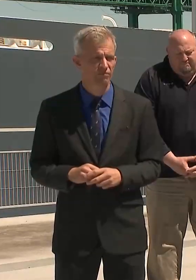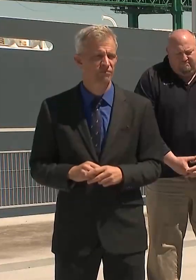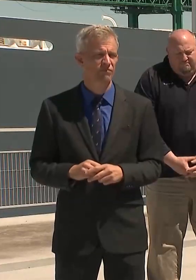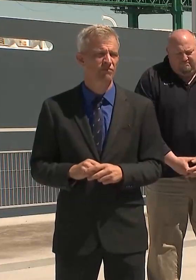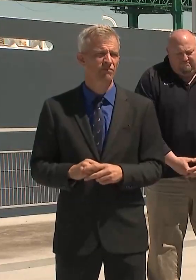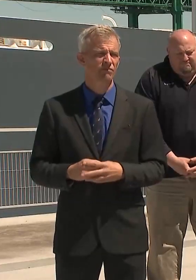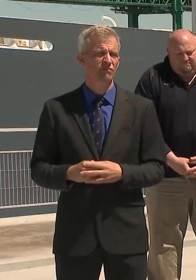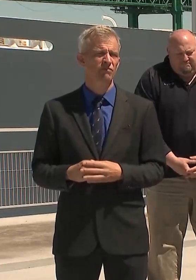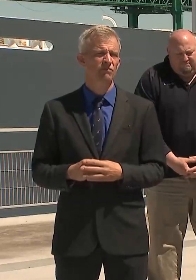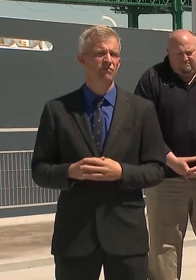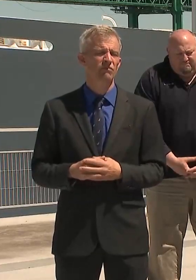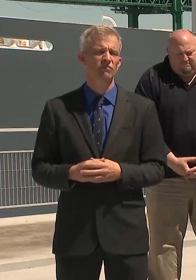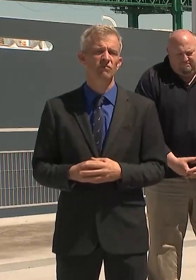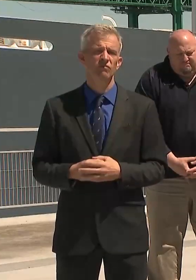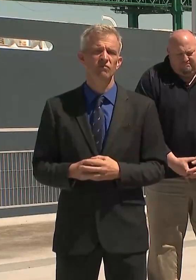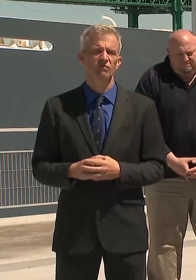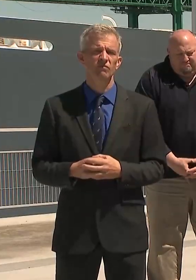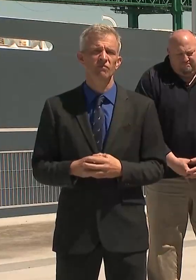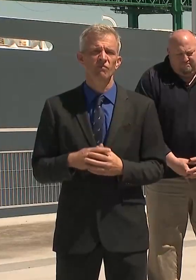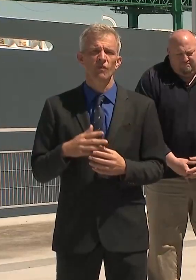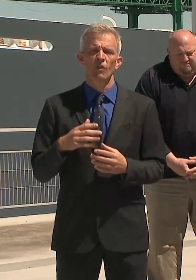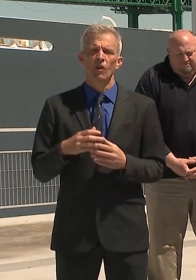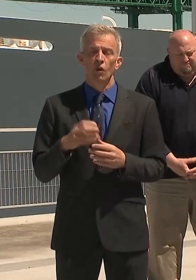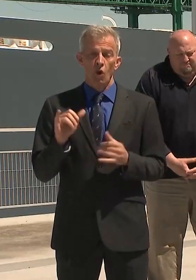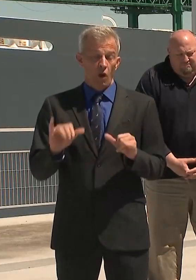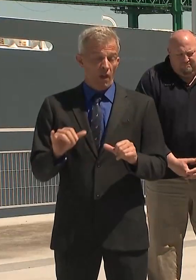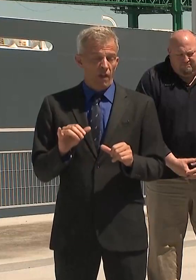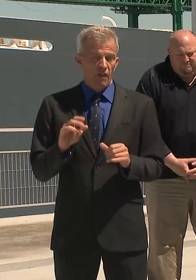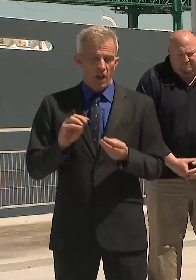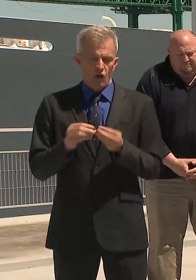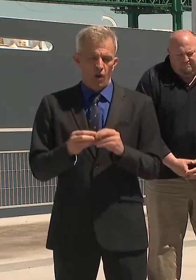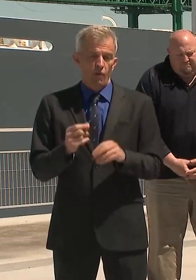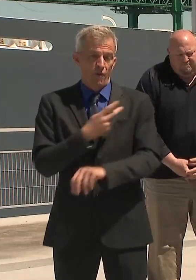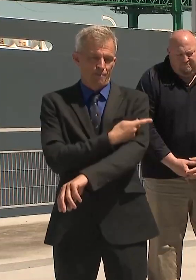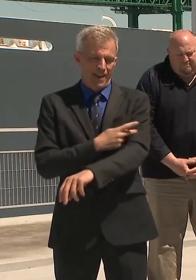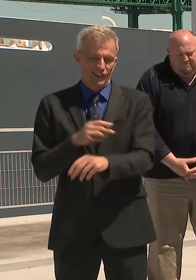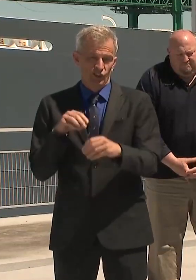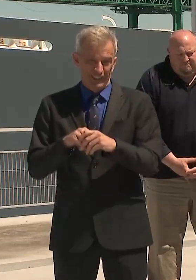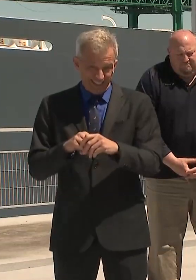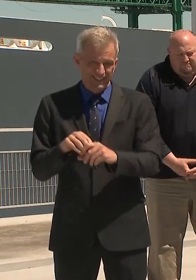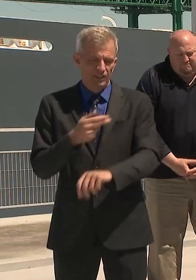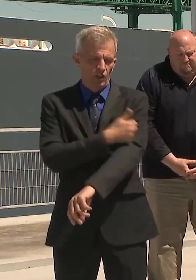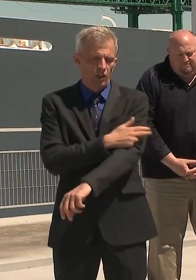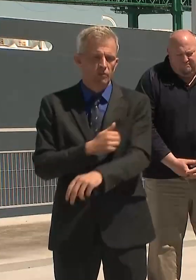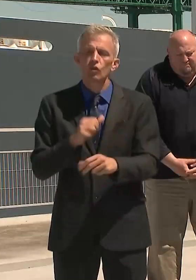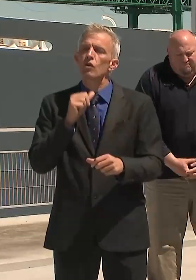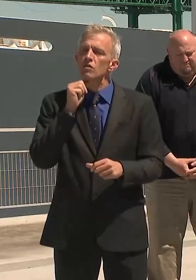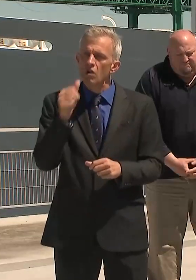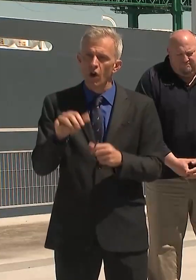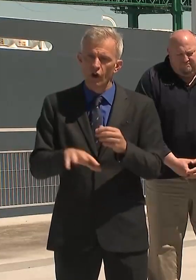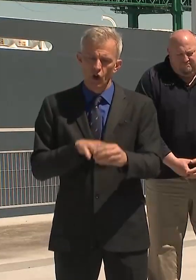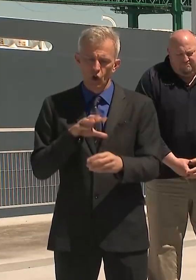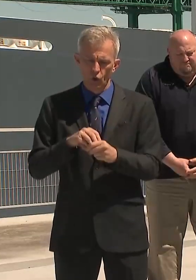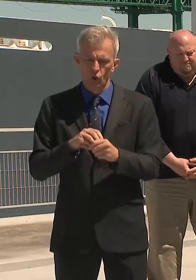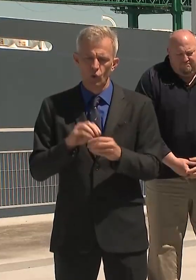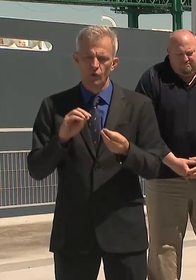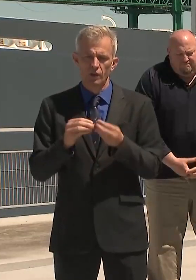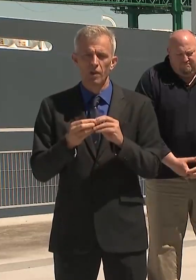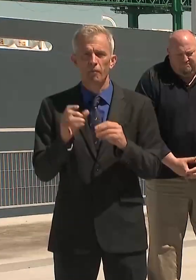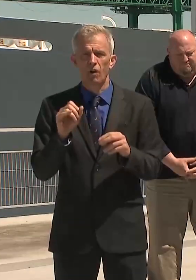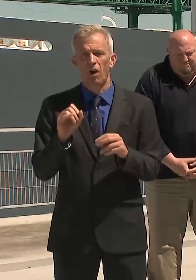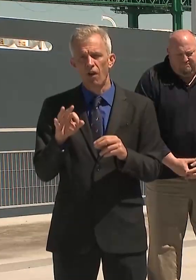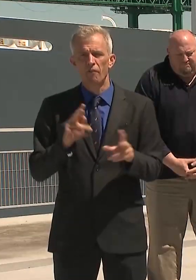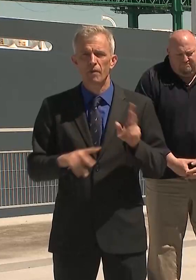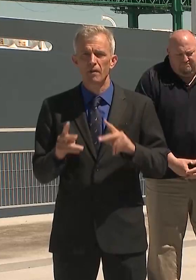COVID-19. And so that hospitalization number does not include the number subset of those that are